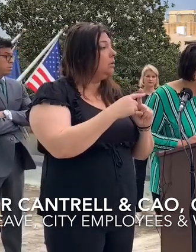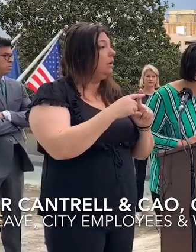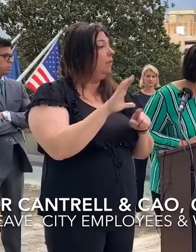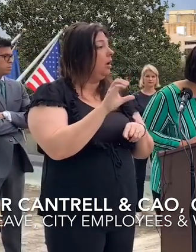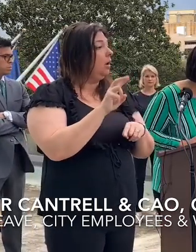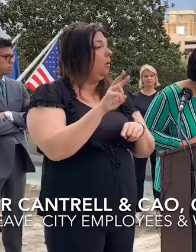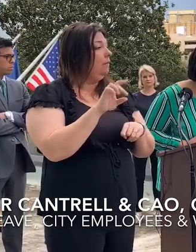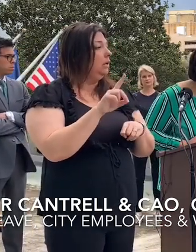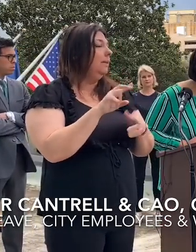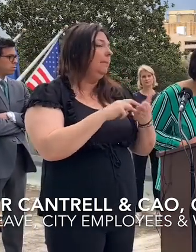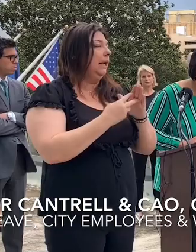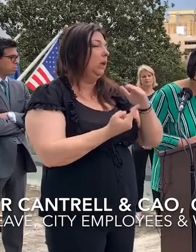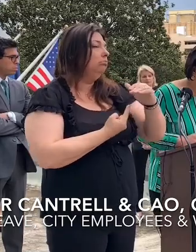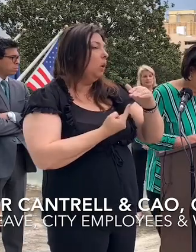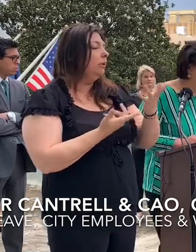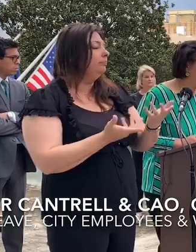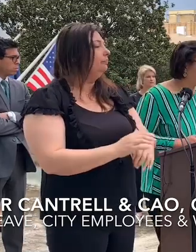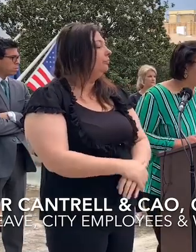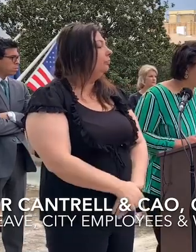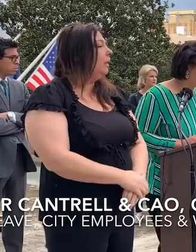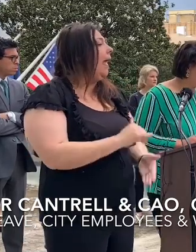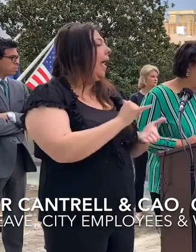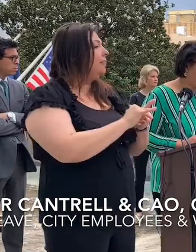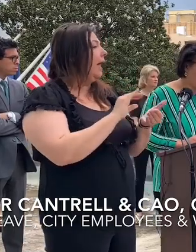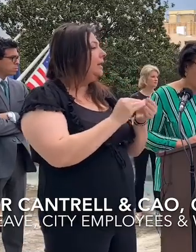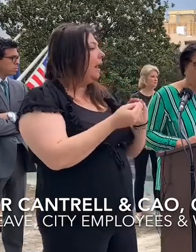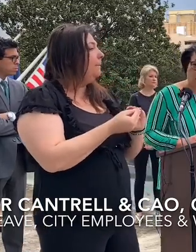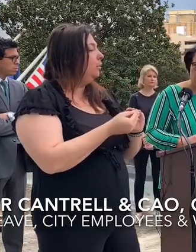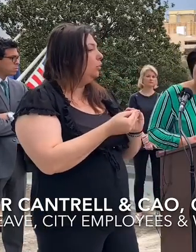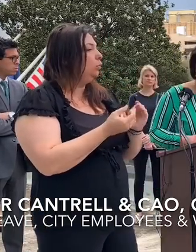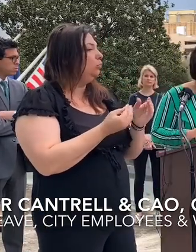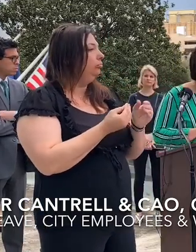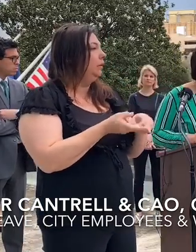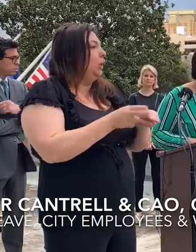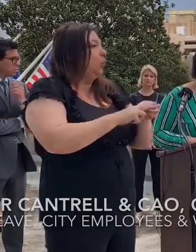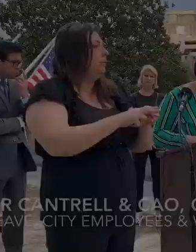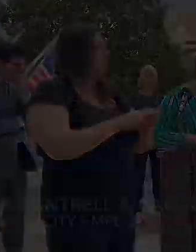which they're on quarantine as well. Yeah. And that number grows as well, still fluid.